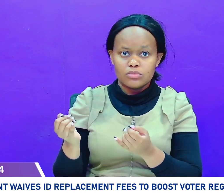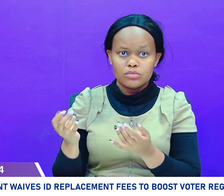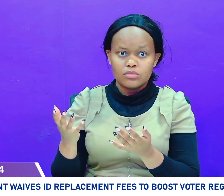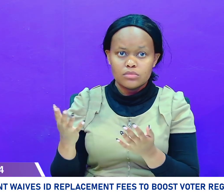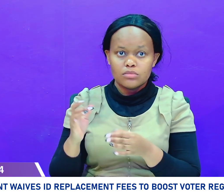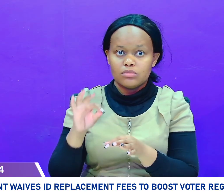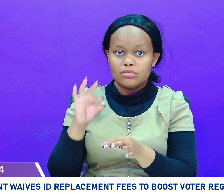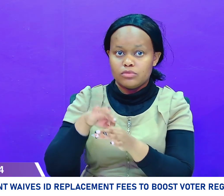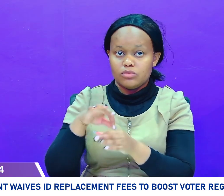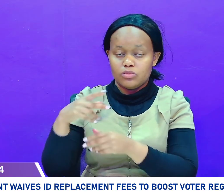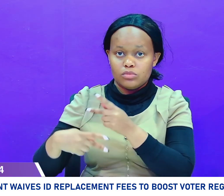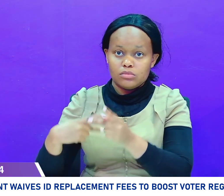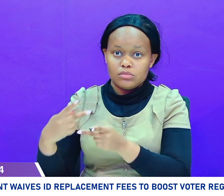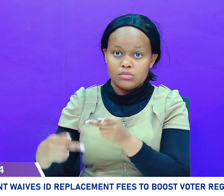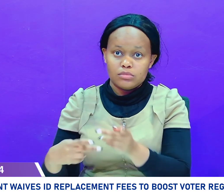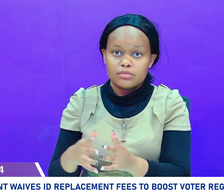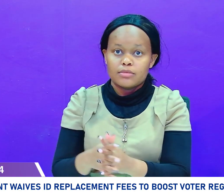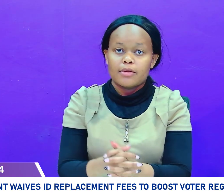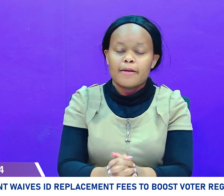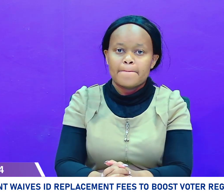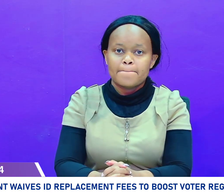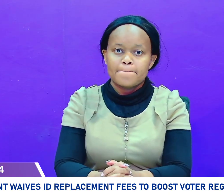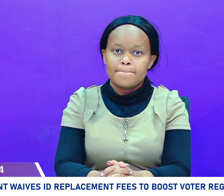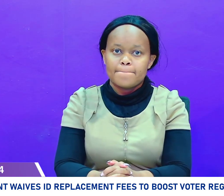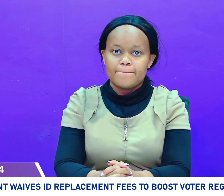the electoral process.